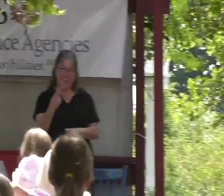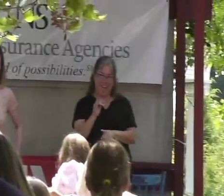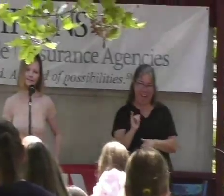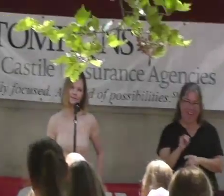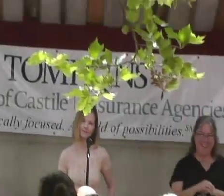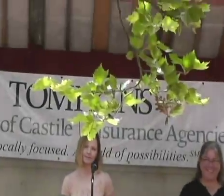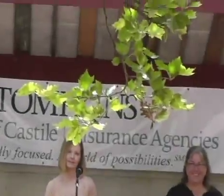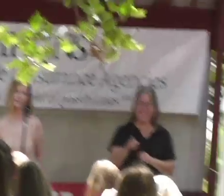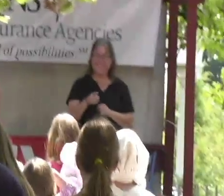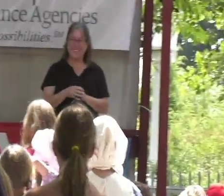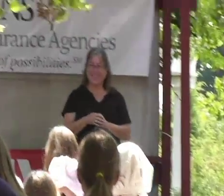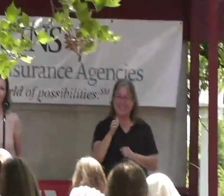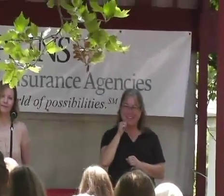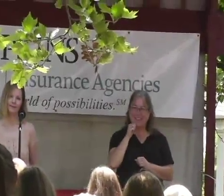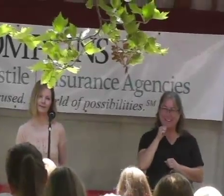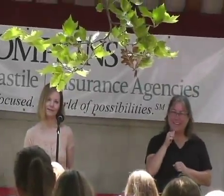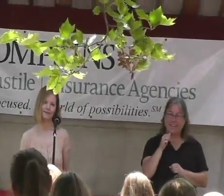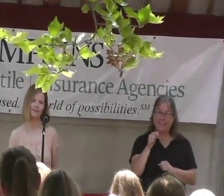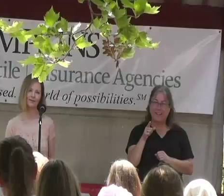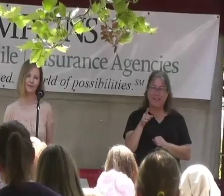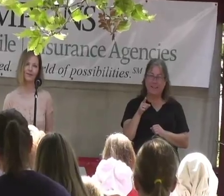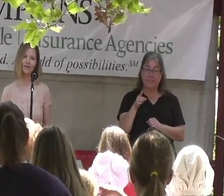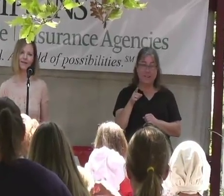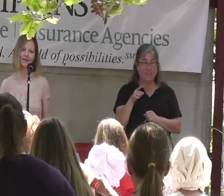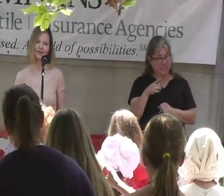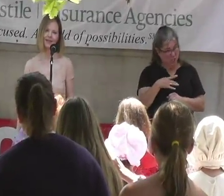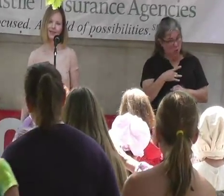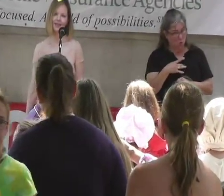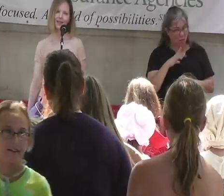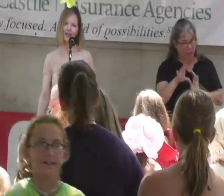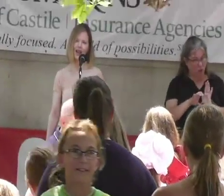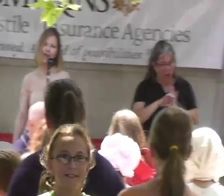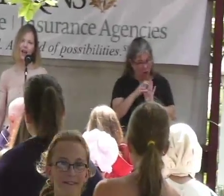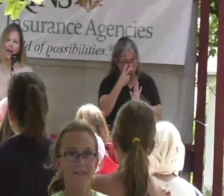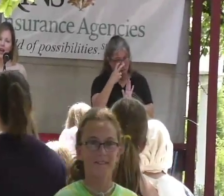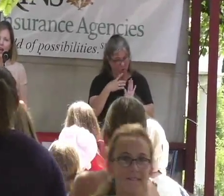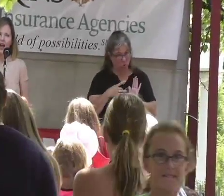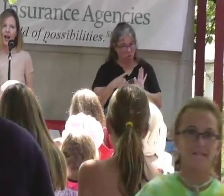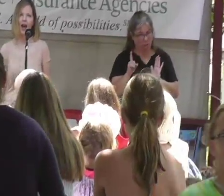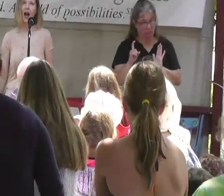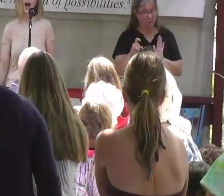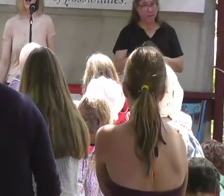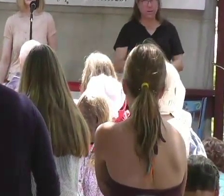Hi, did you like your character being blind on the set?